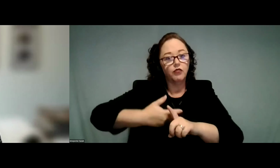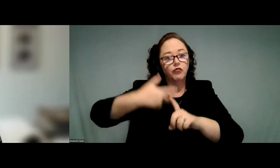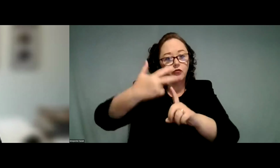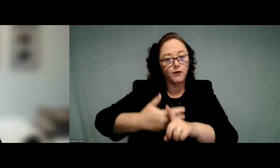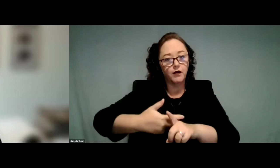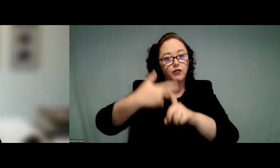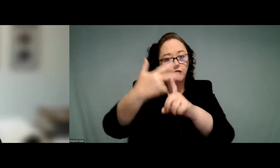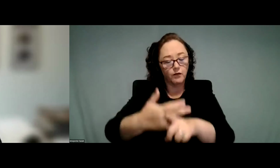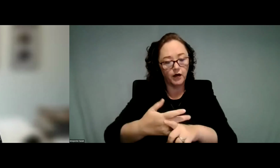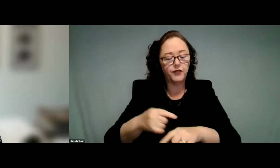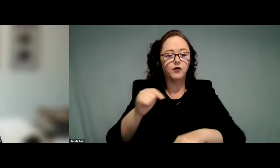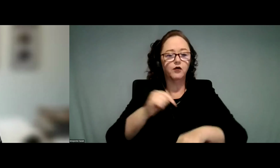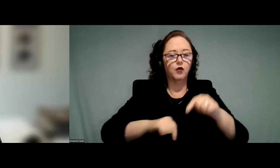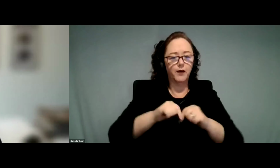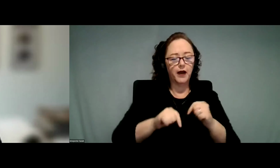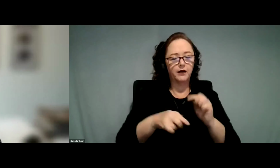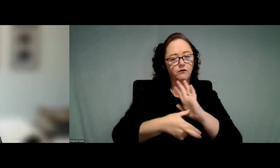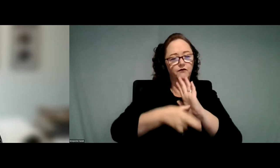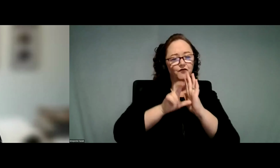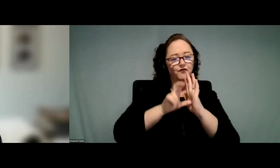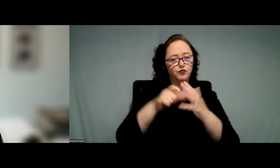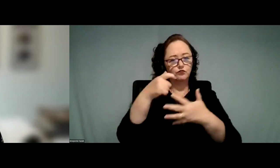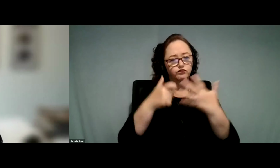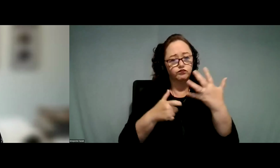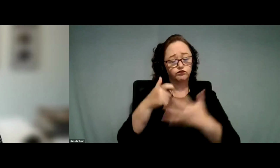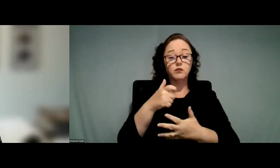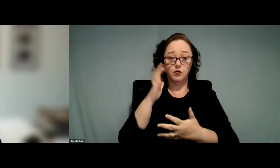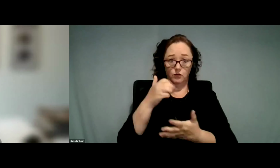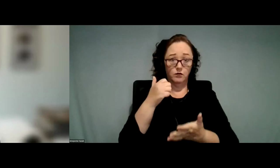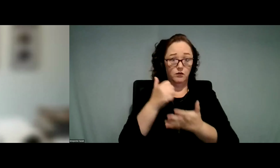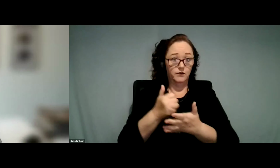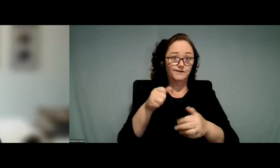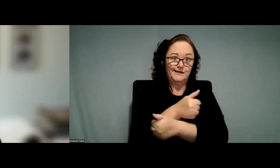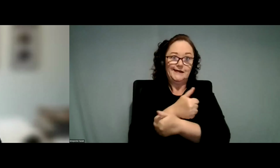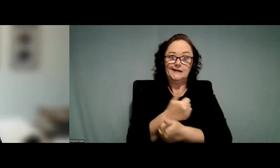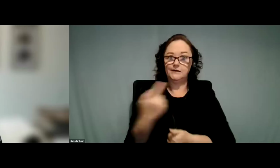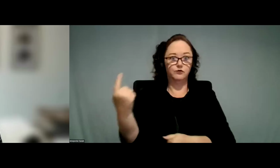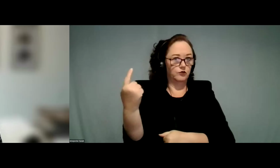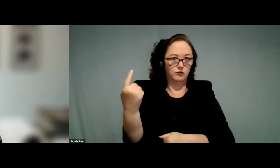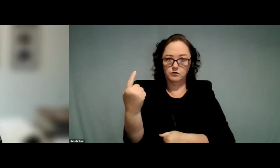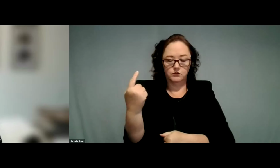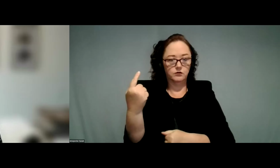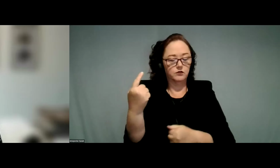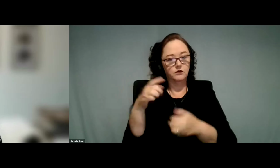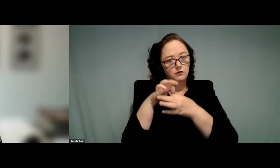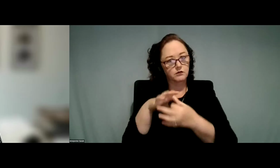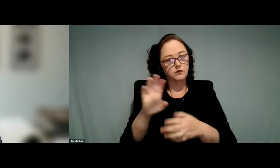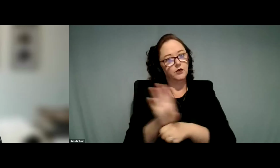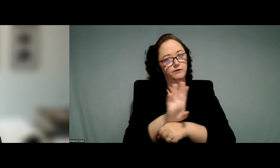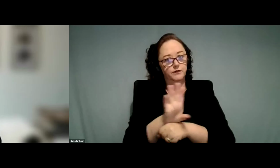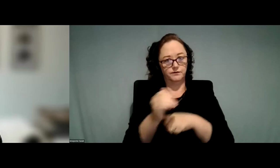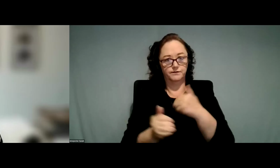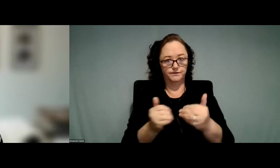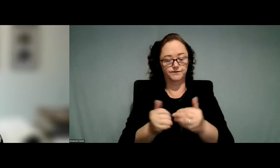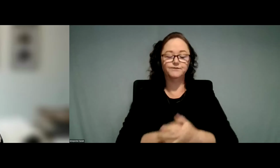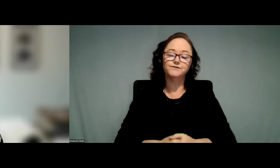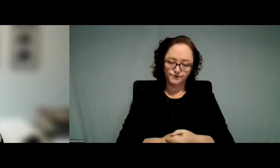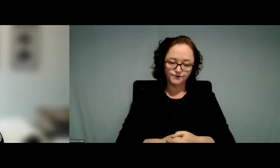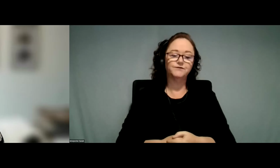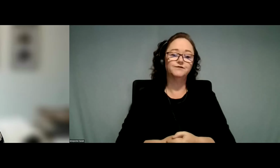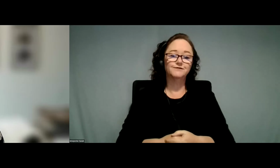think that's useful to anybody in their business planning, regardless of whether they're creative or not. So hi, everybody. I'm Mary